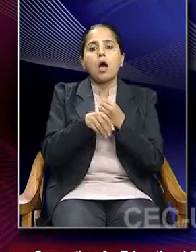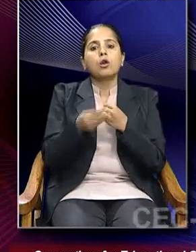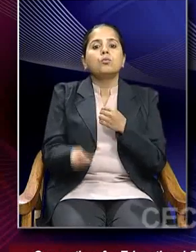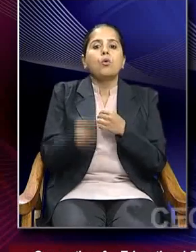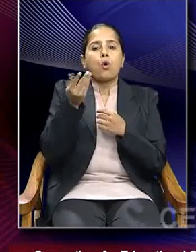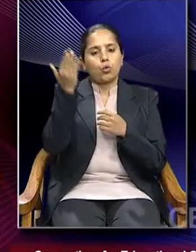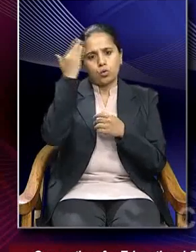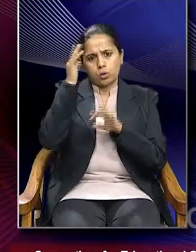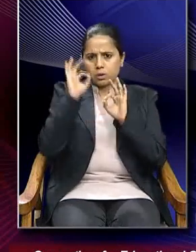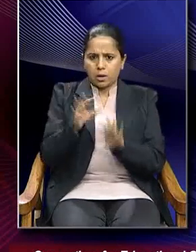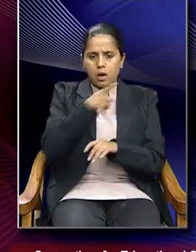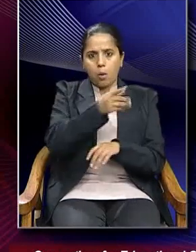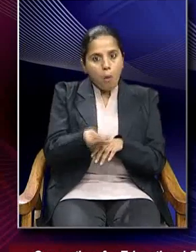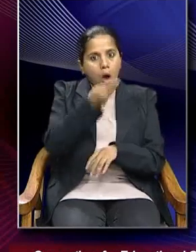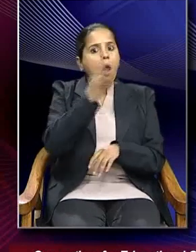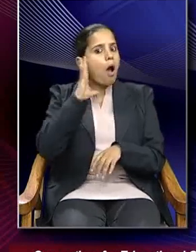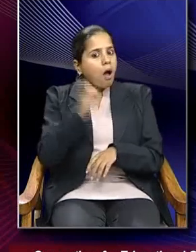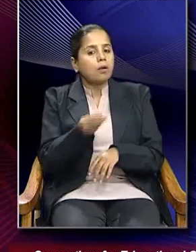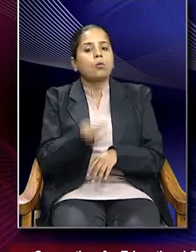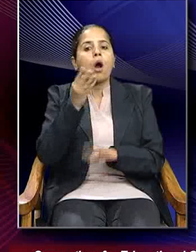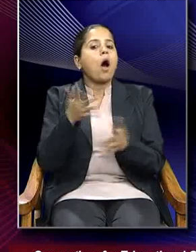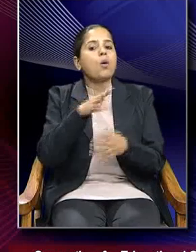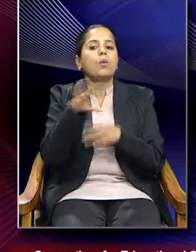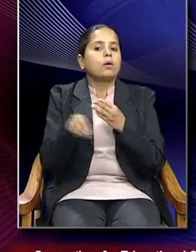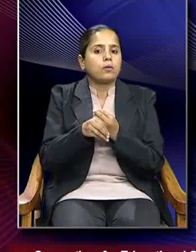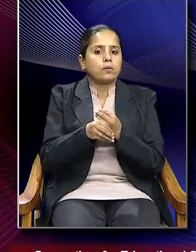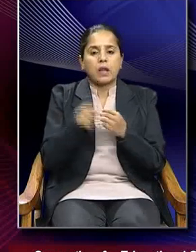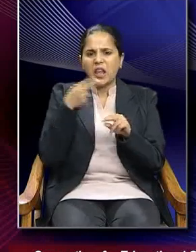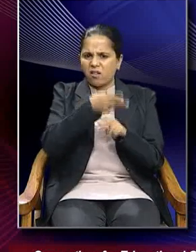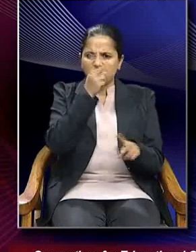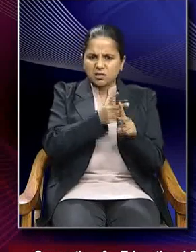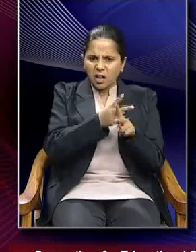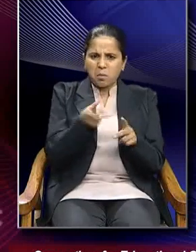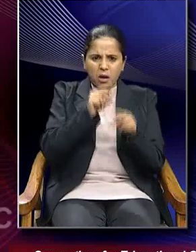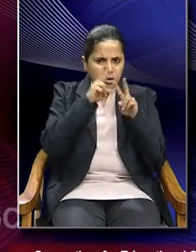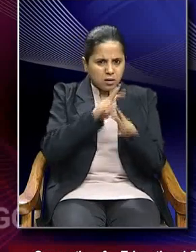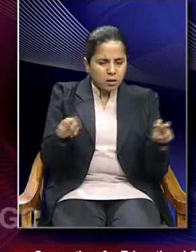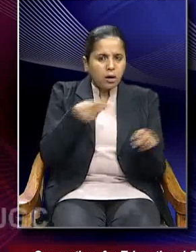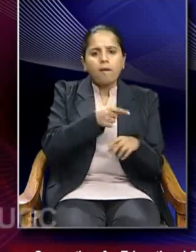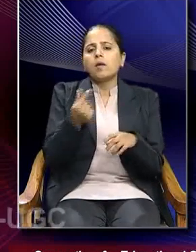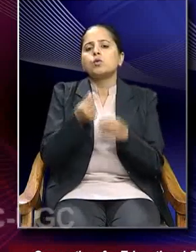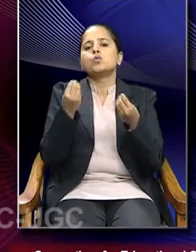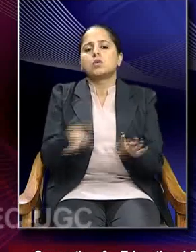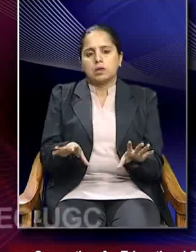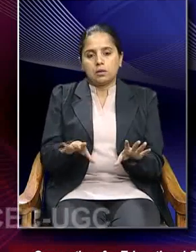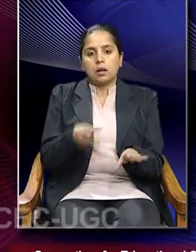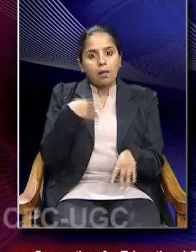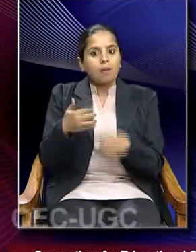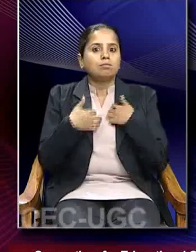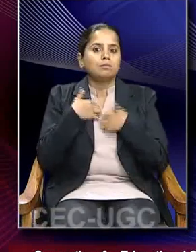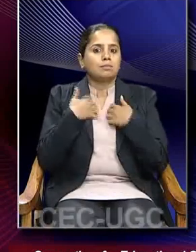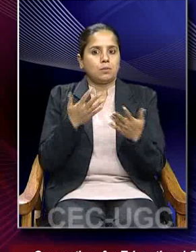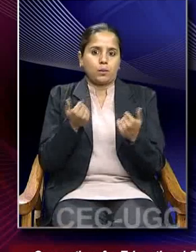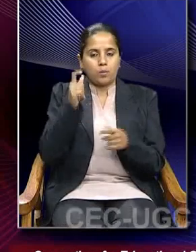known about the topic of the study, because then the research will be more interesting, or it